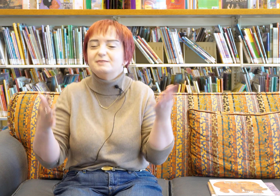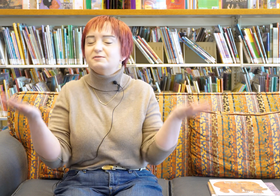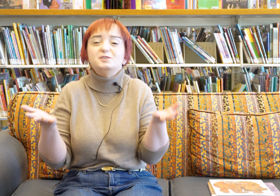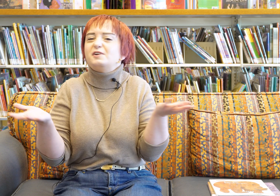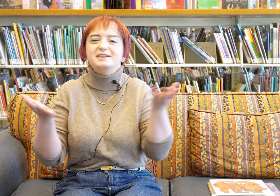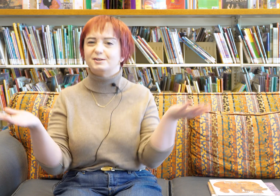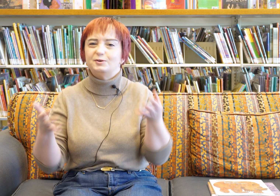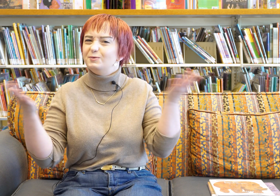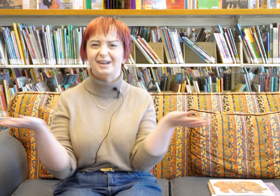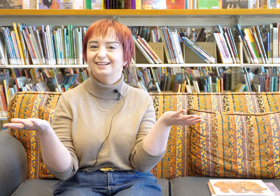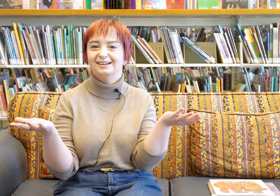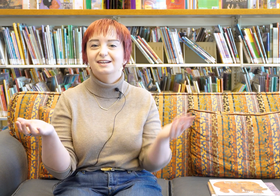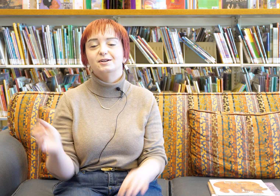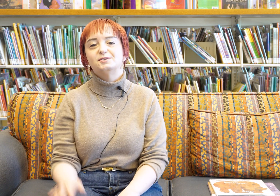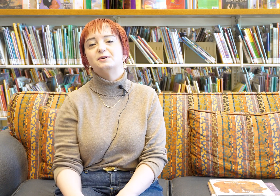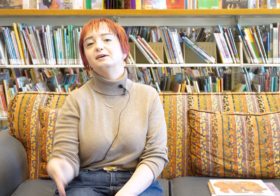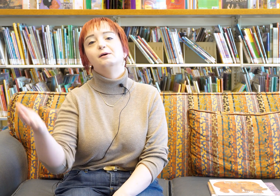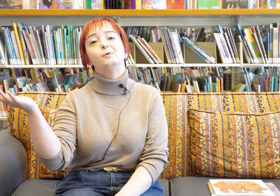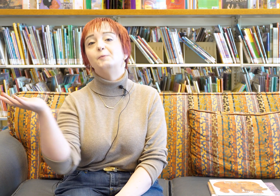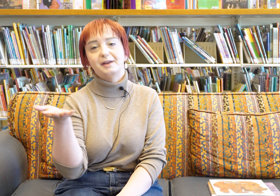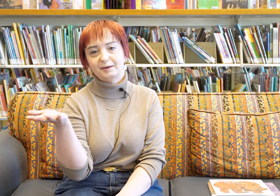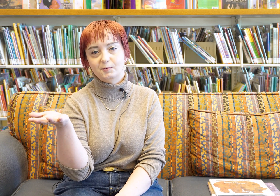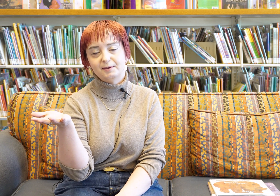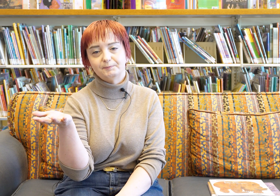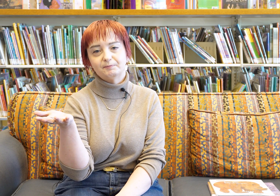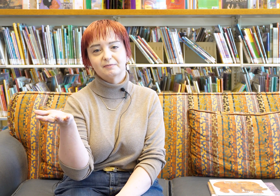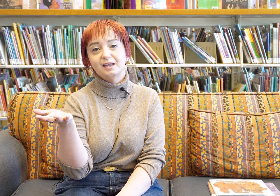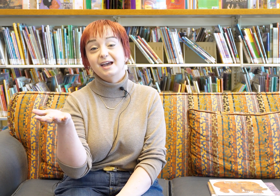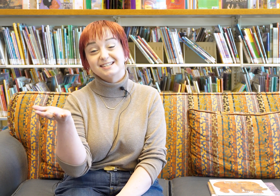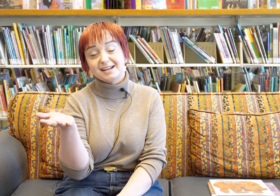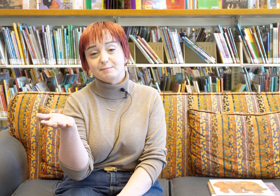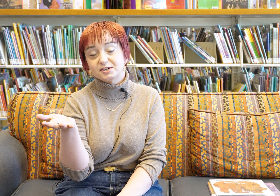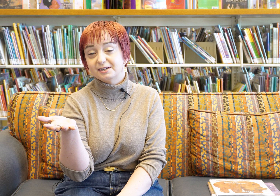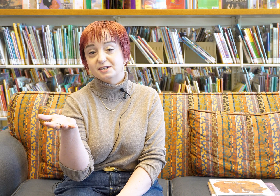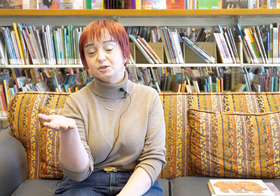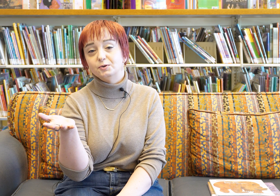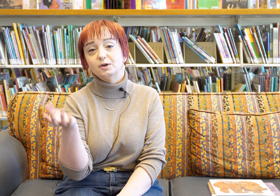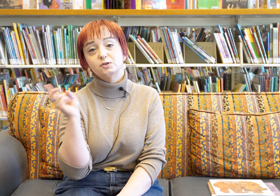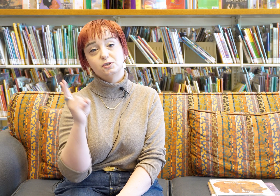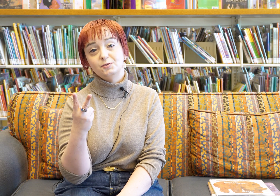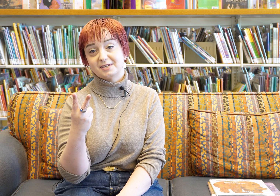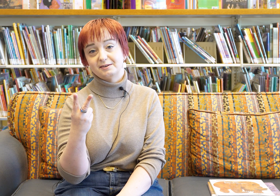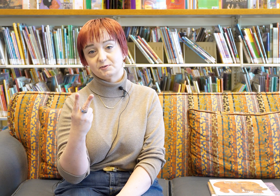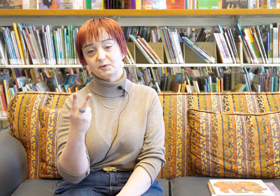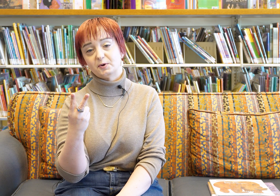It feels very natural. What? You can also do it with one hand. What? And today I'm actually going to teach you two signs for the word